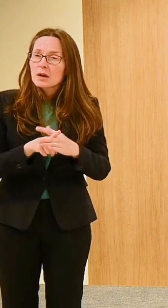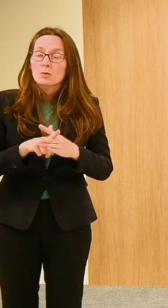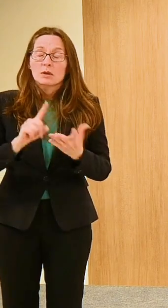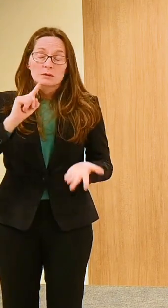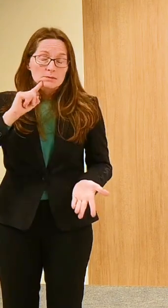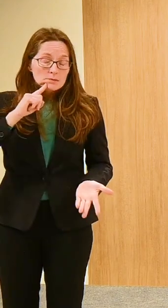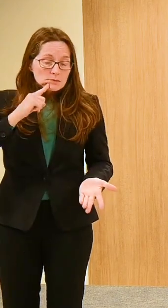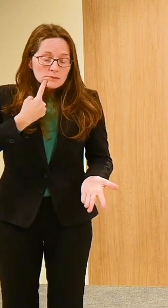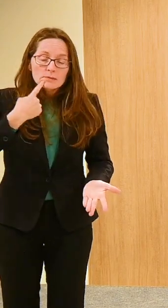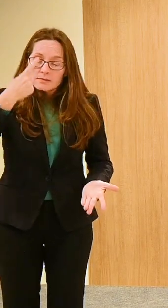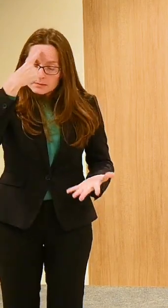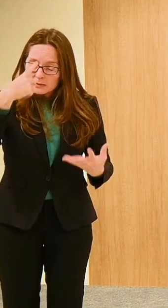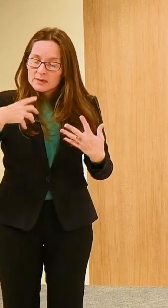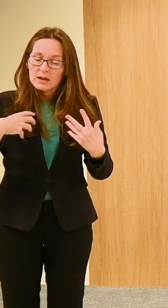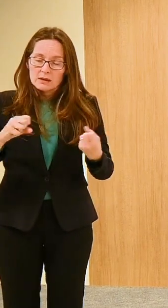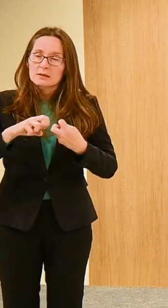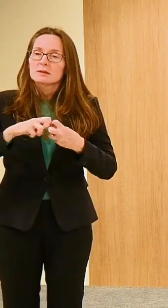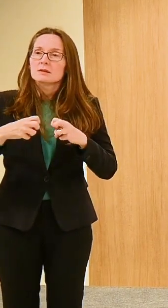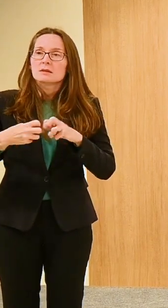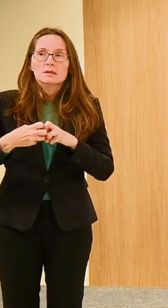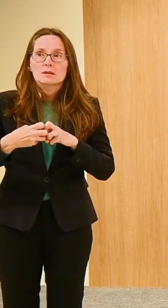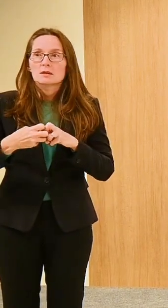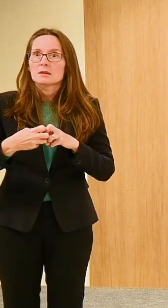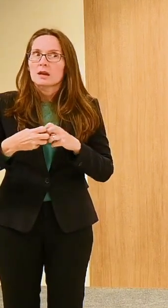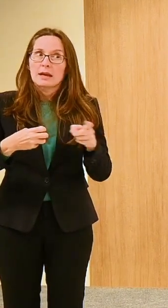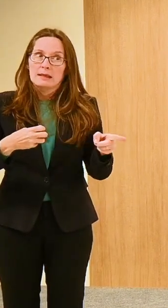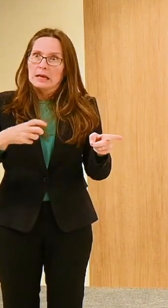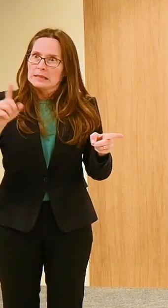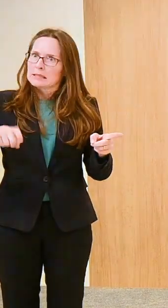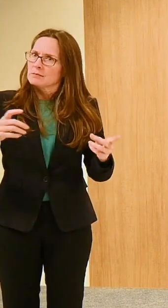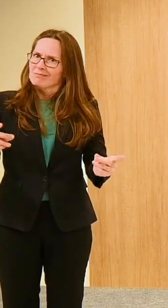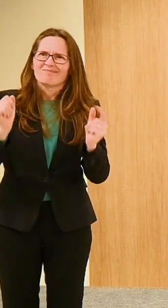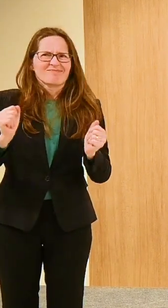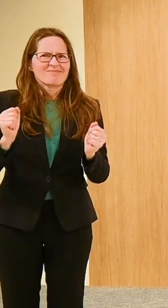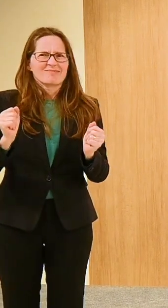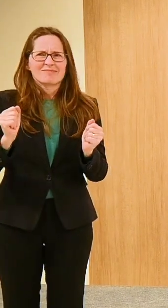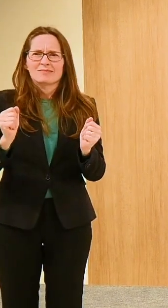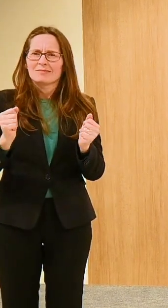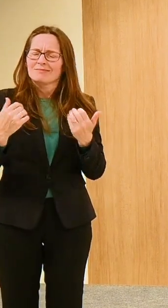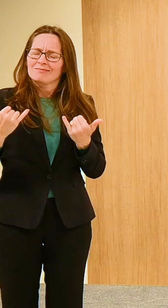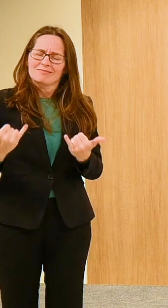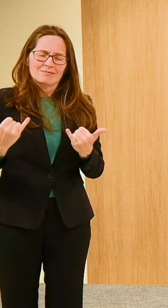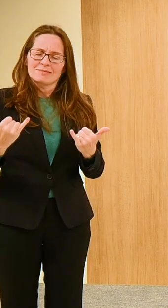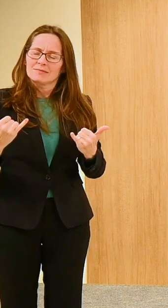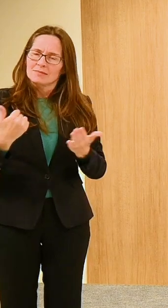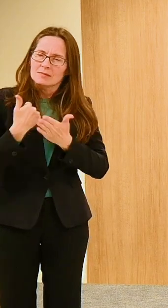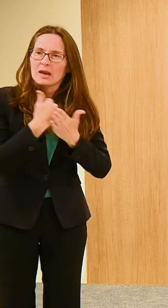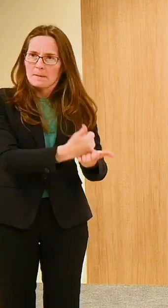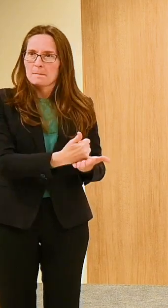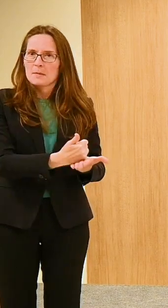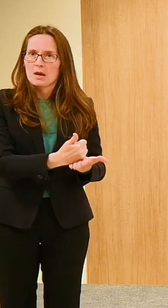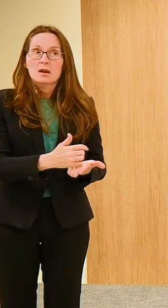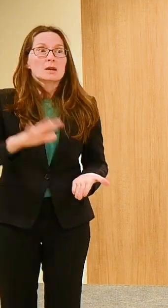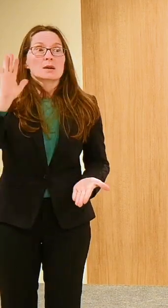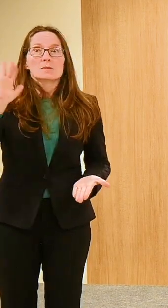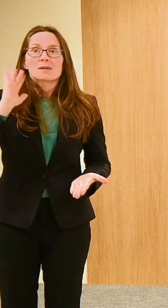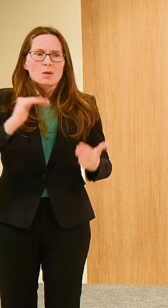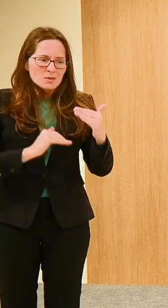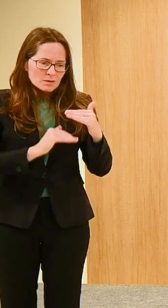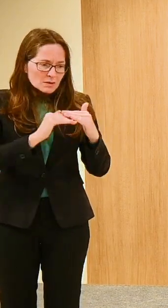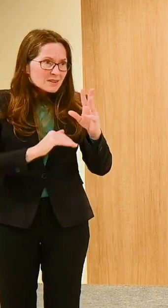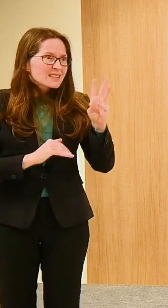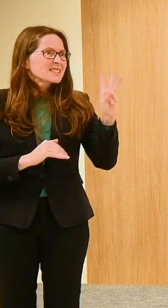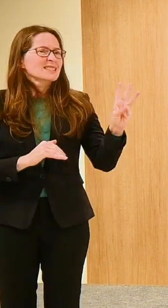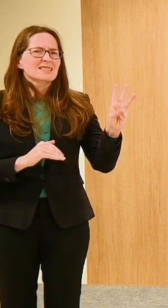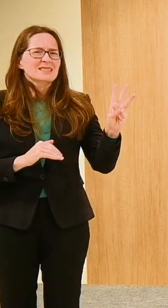acute intervention. As you've heard before, we currently have had 6 spaces without the natural light in